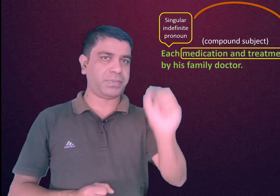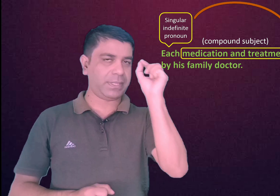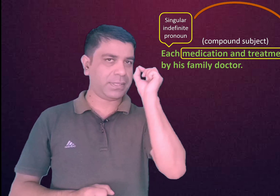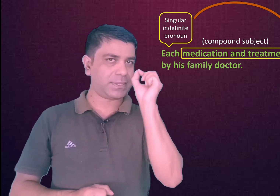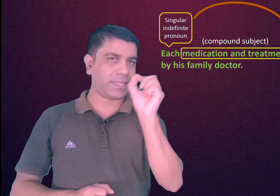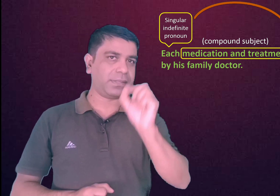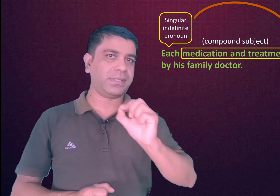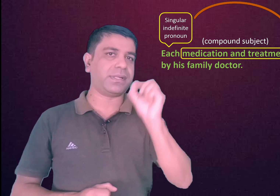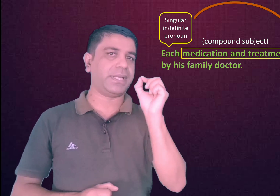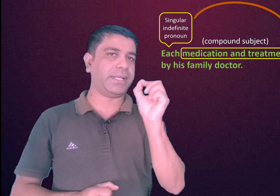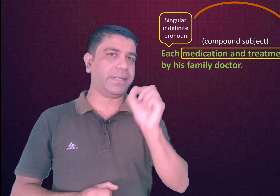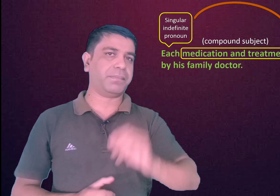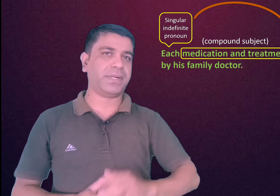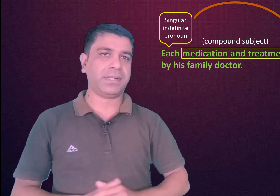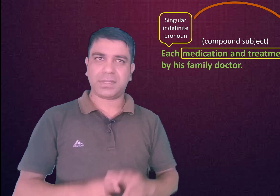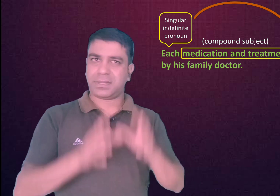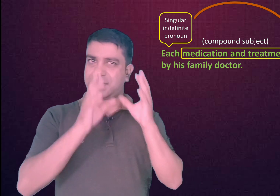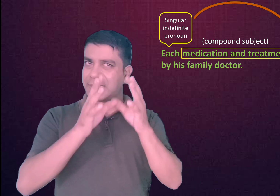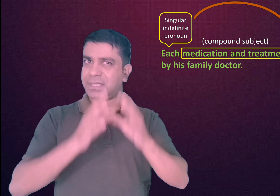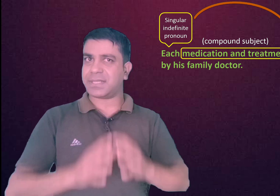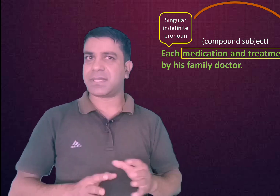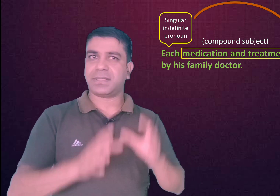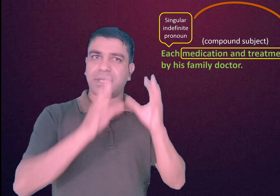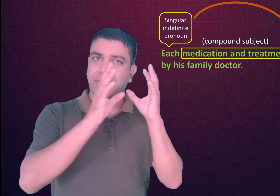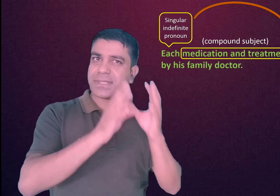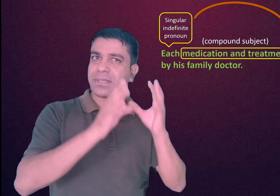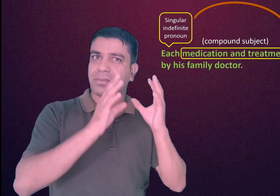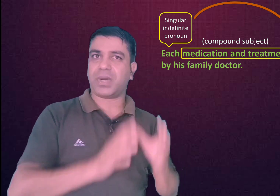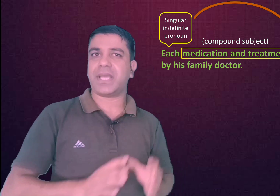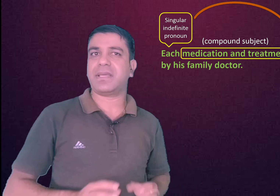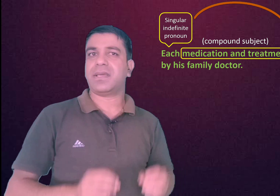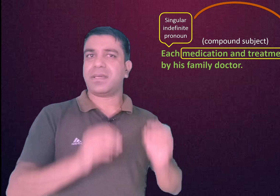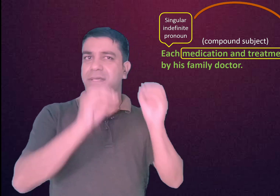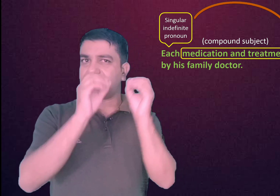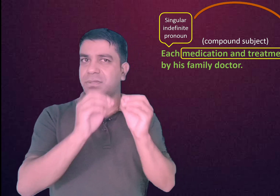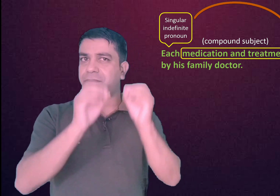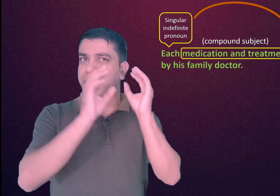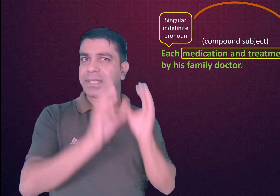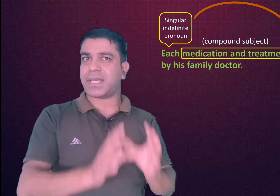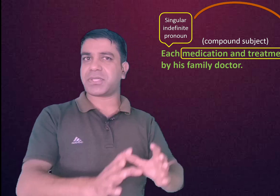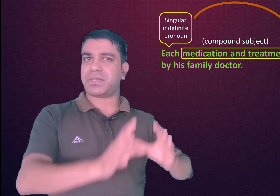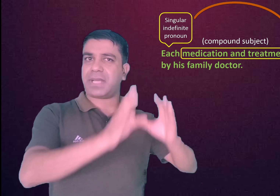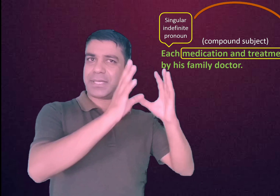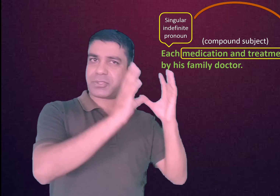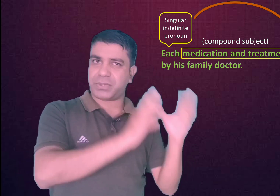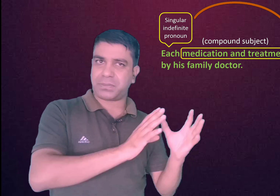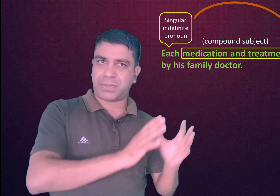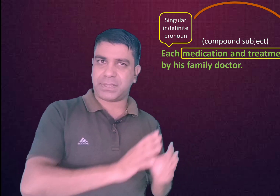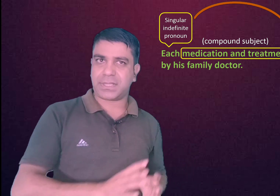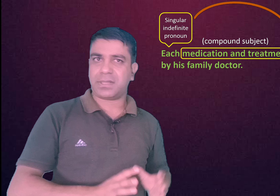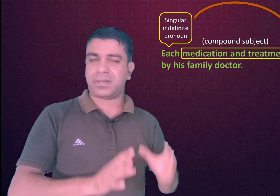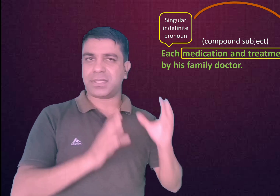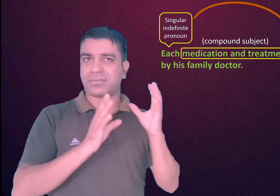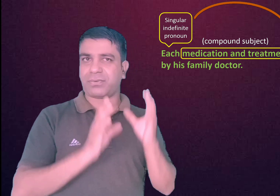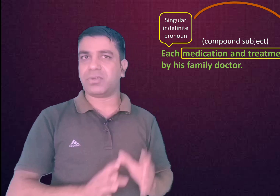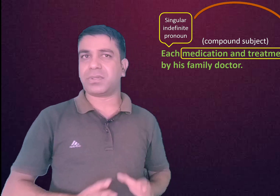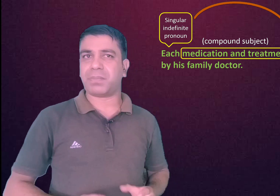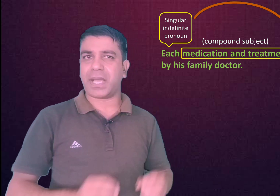be singular in number. That is the reason why each medication and treatment is followed by